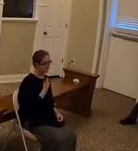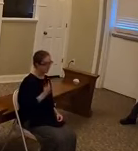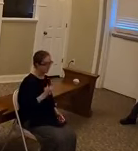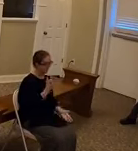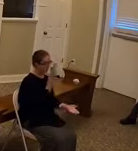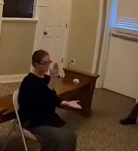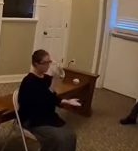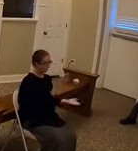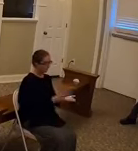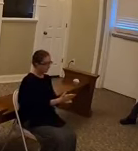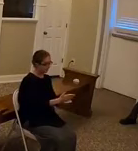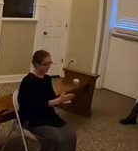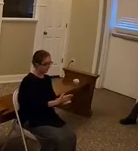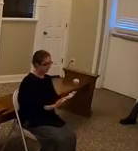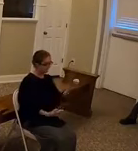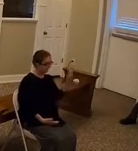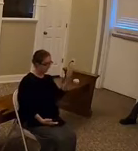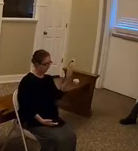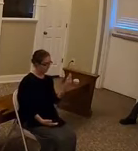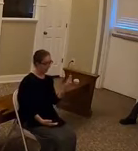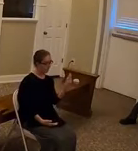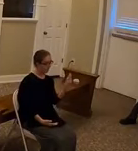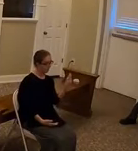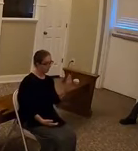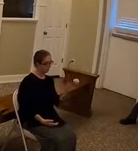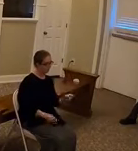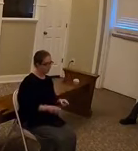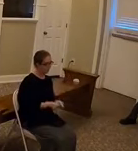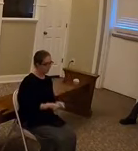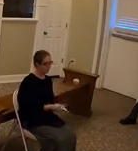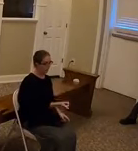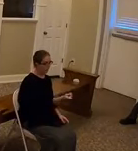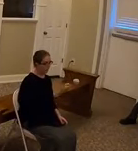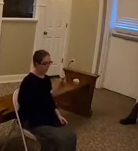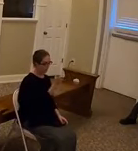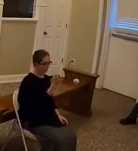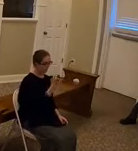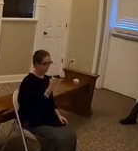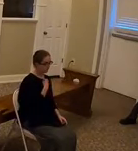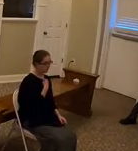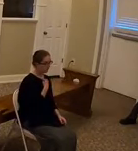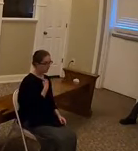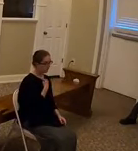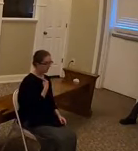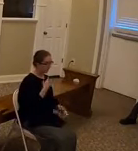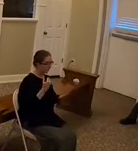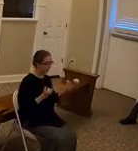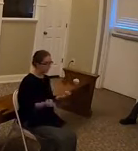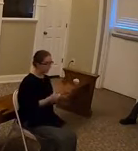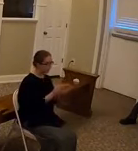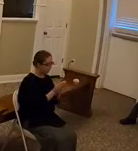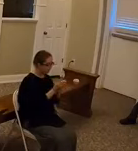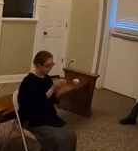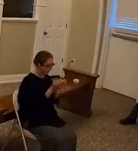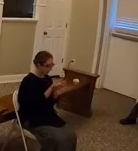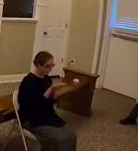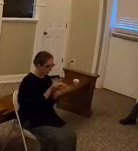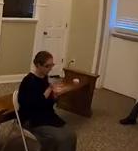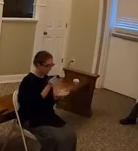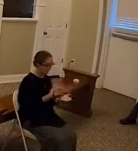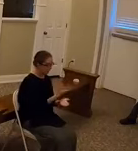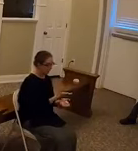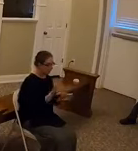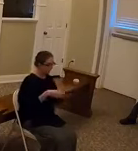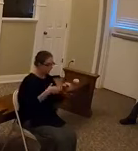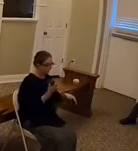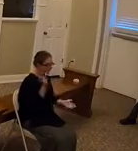and stops in front of him and says, "Come to me." Now, if you read the scripture, the first thing